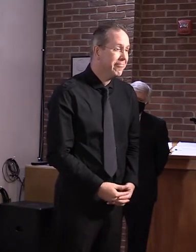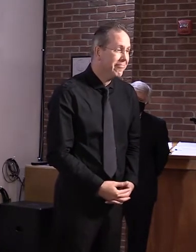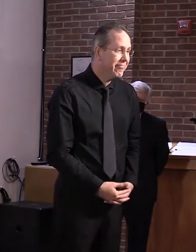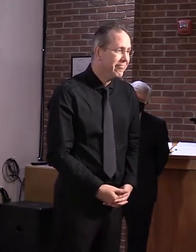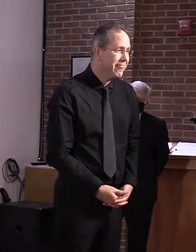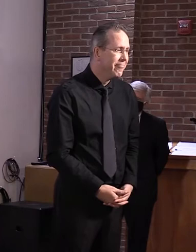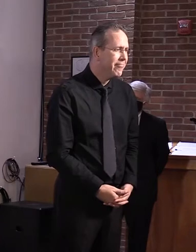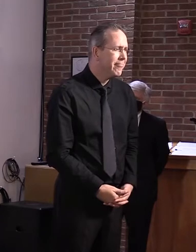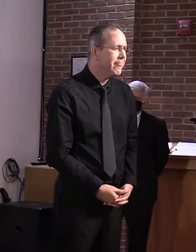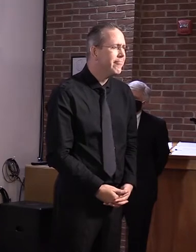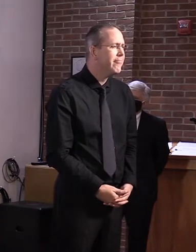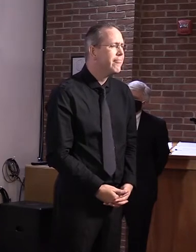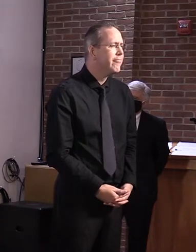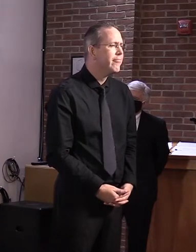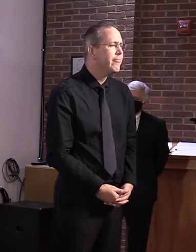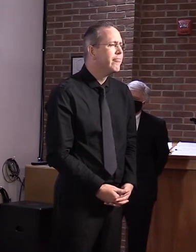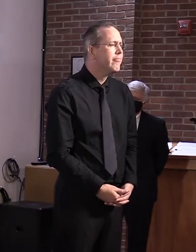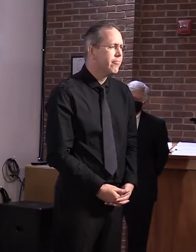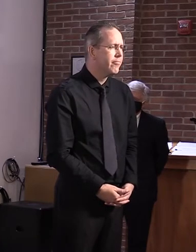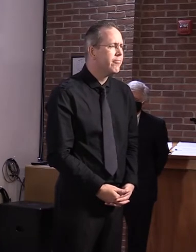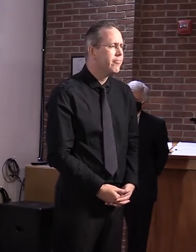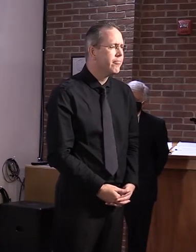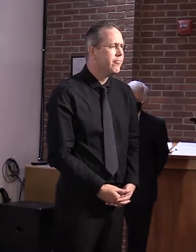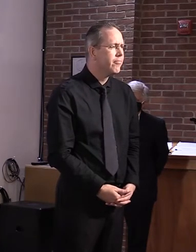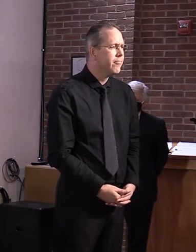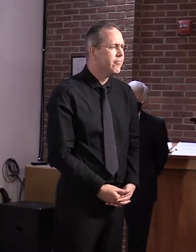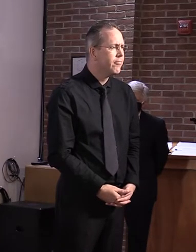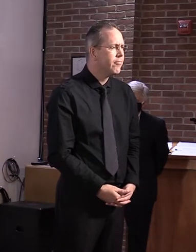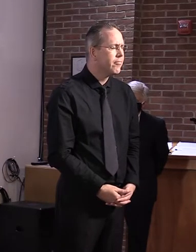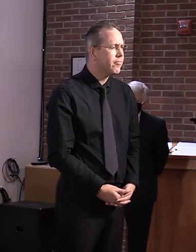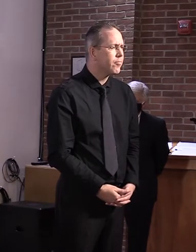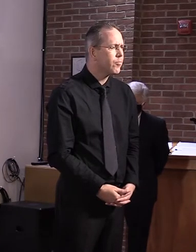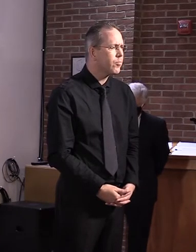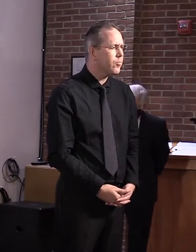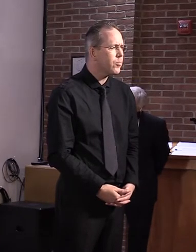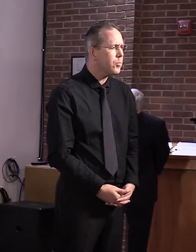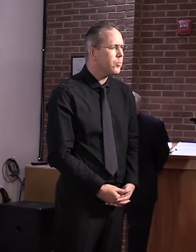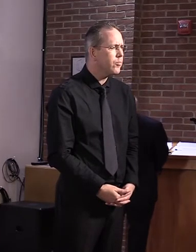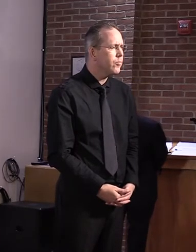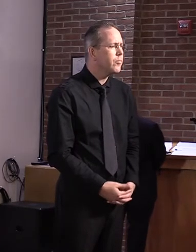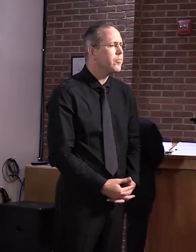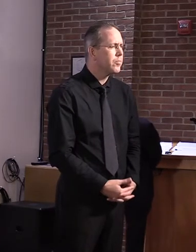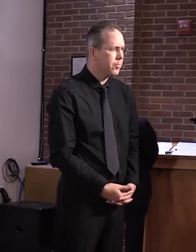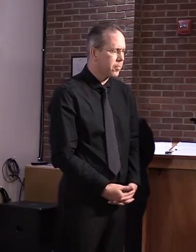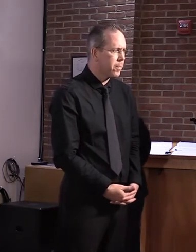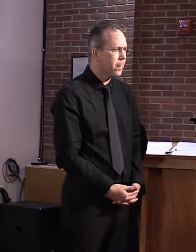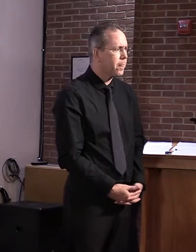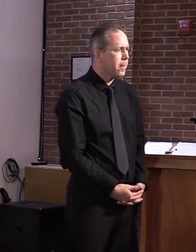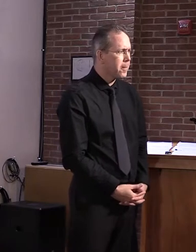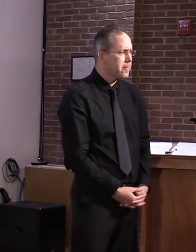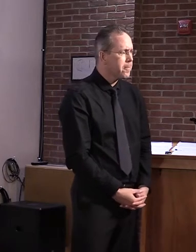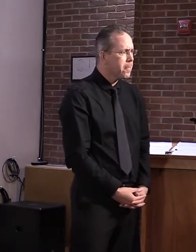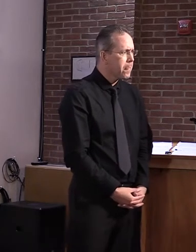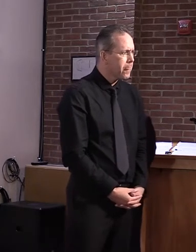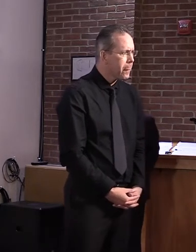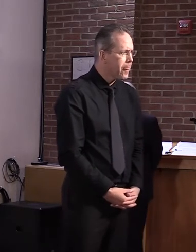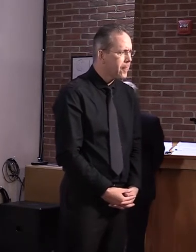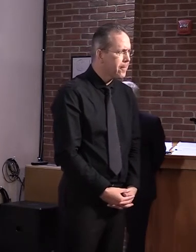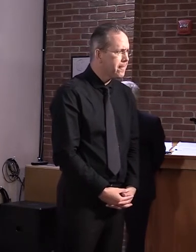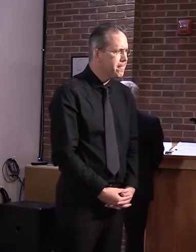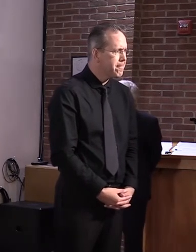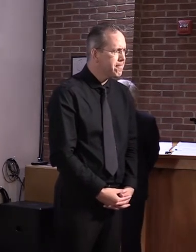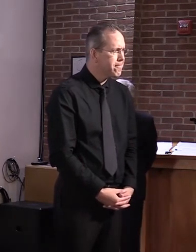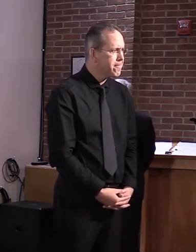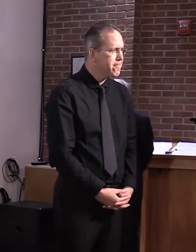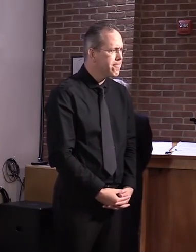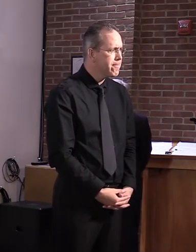Commissioner, I was looking at the numbers you were describing before, and it looks pretty promising for a lot of